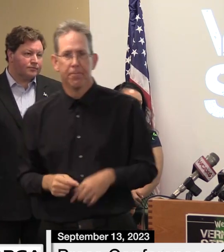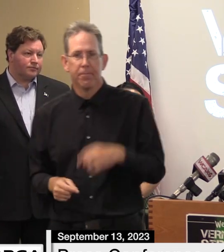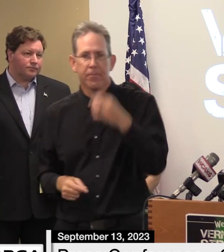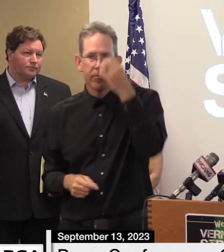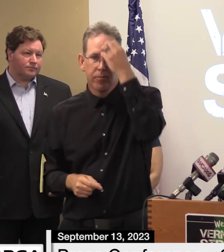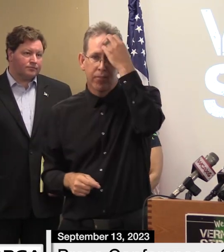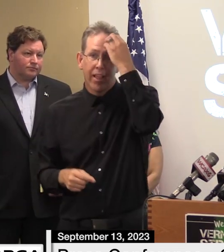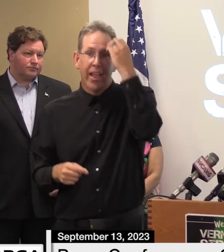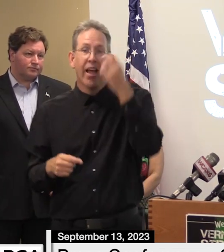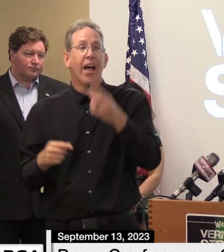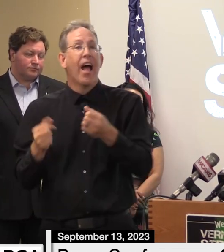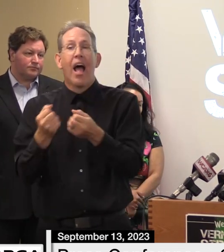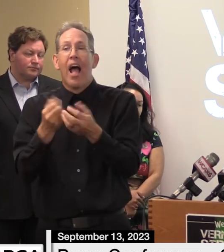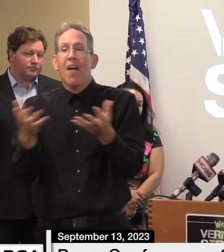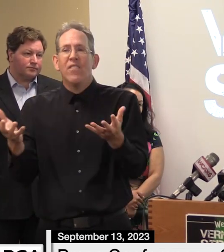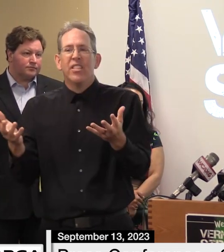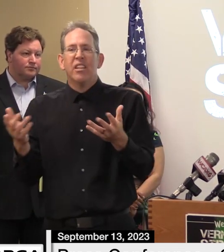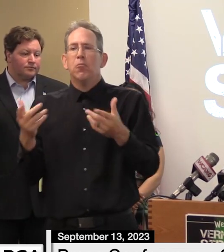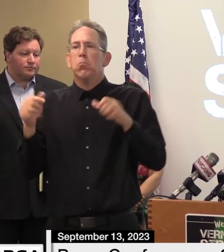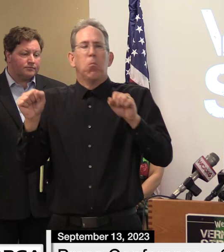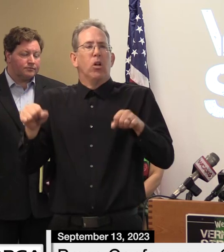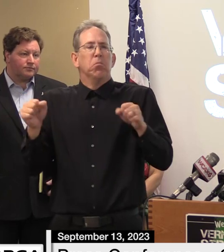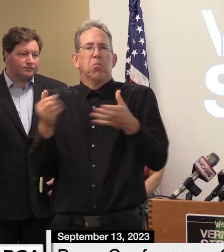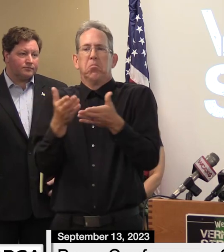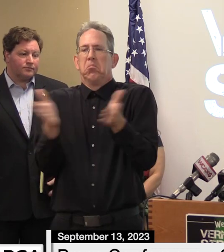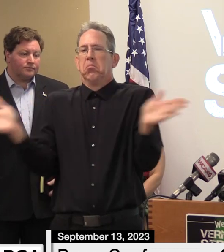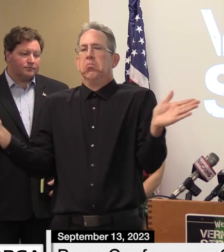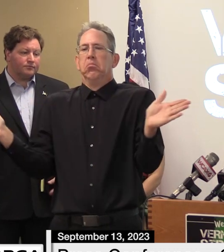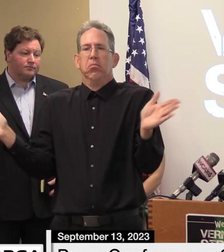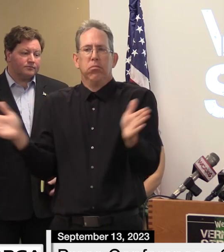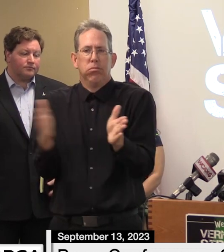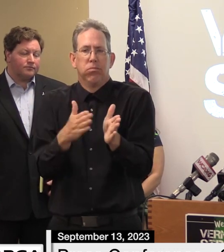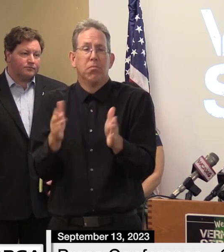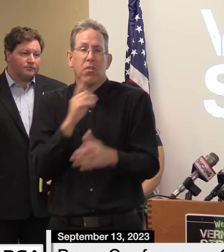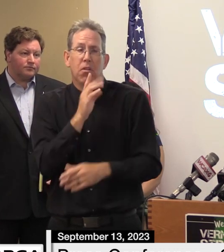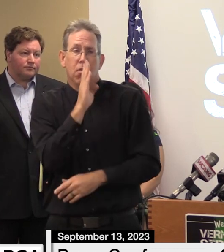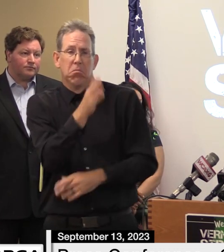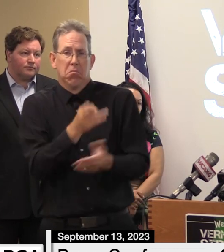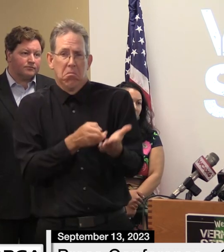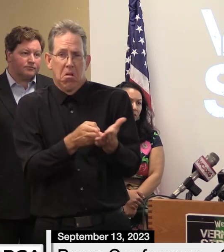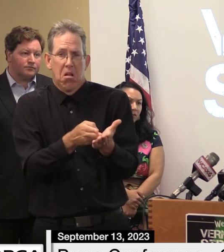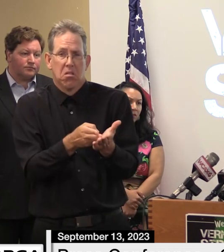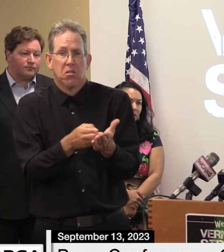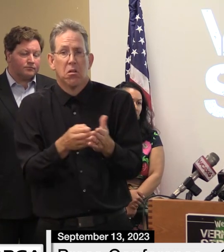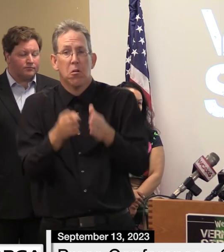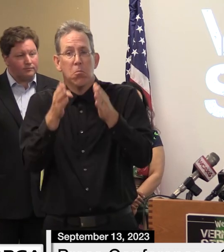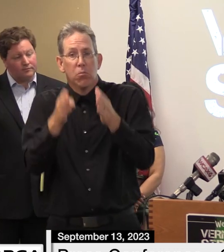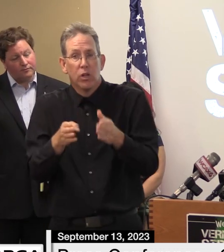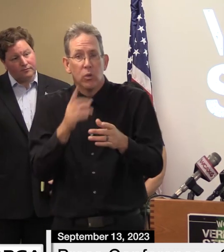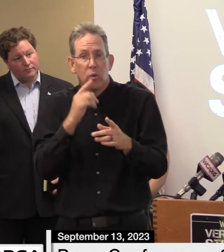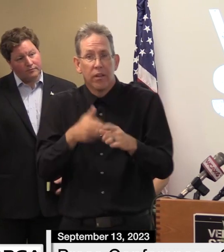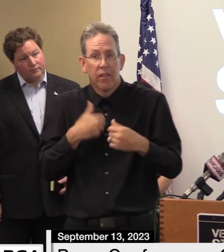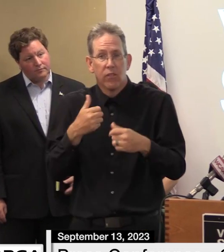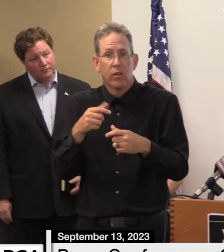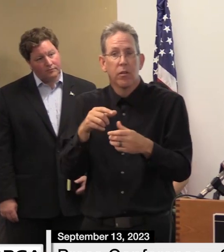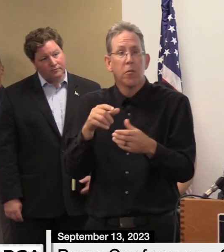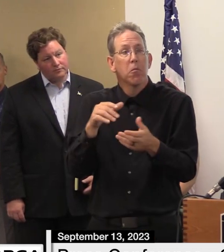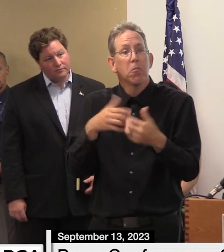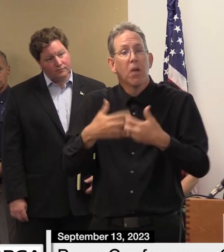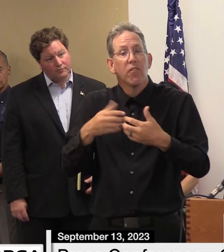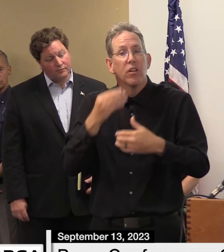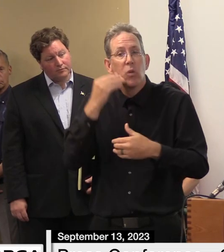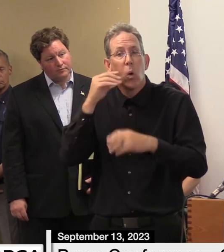Everything's on the table right now, but I also want to be honest that someone who may have been living in a manufactured home who didn't have a